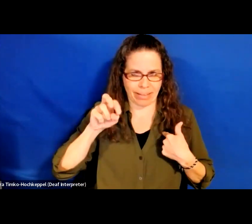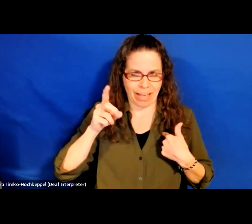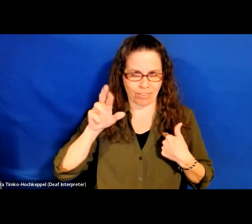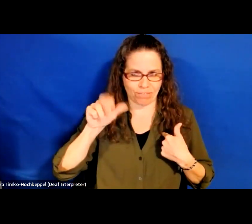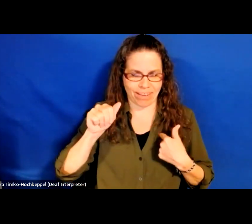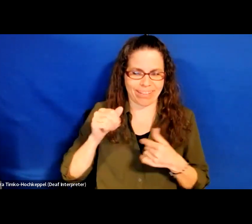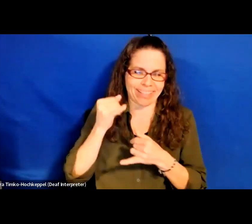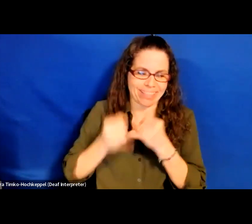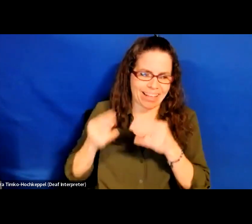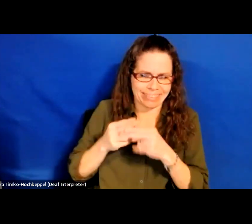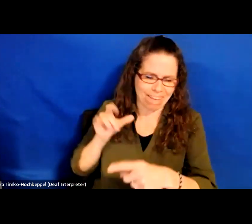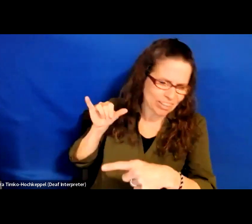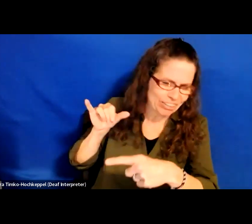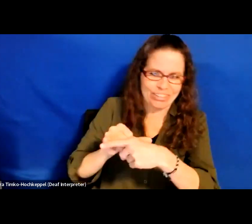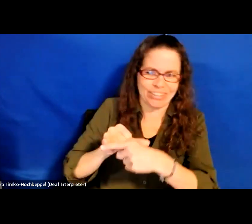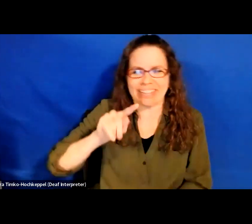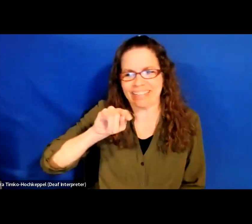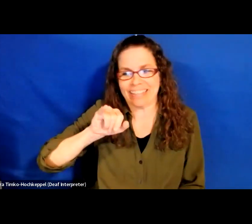Timko.